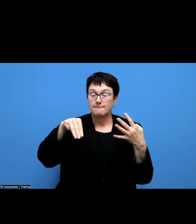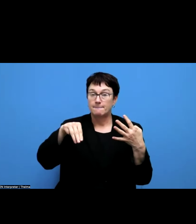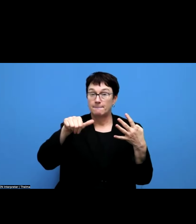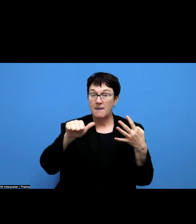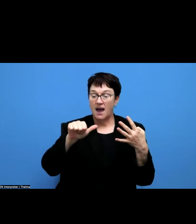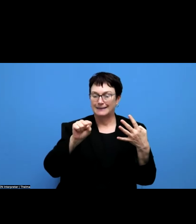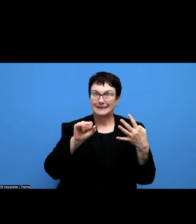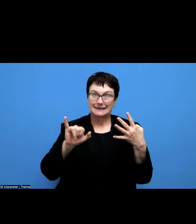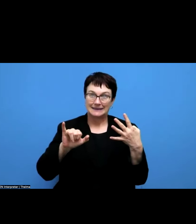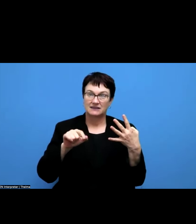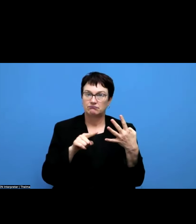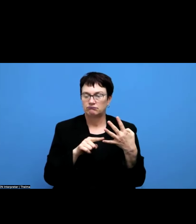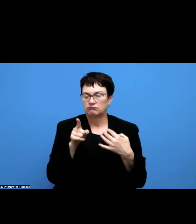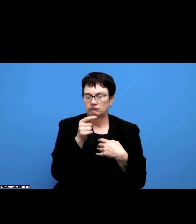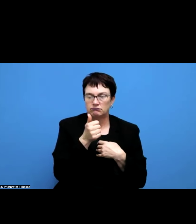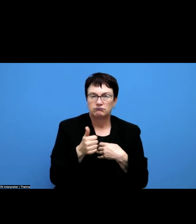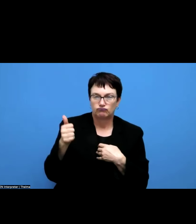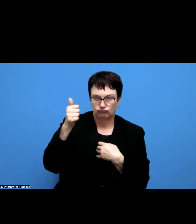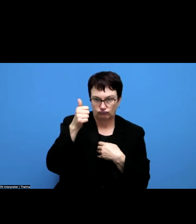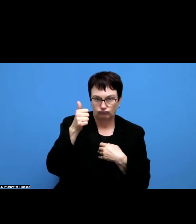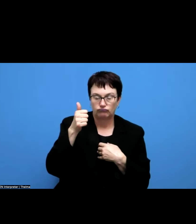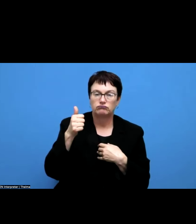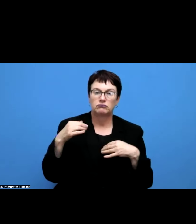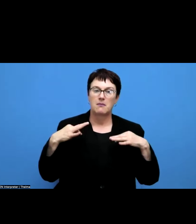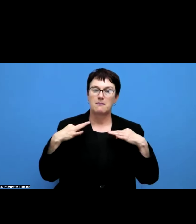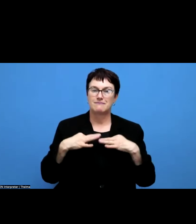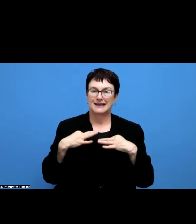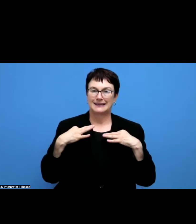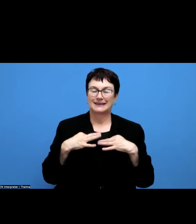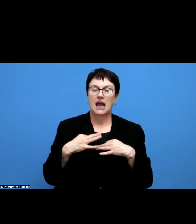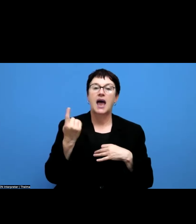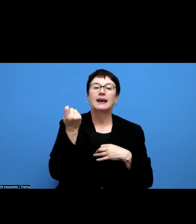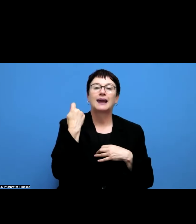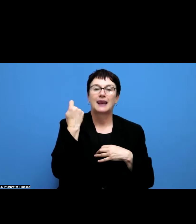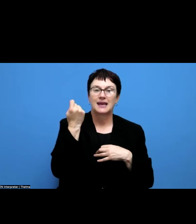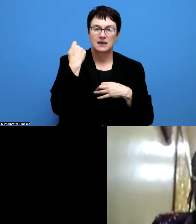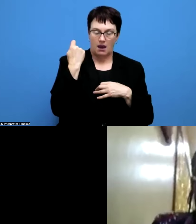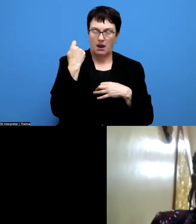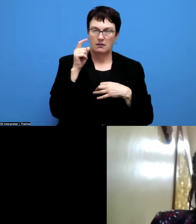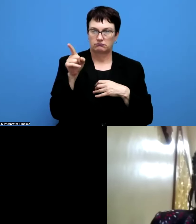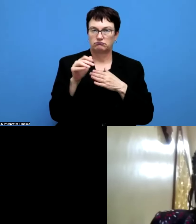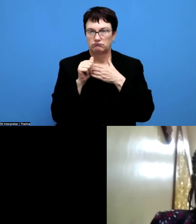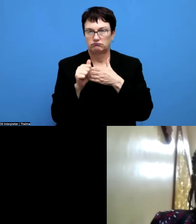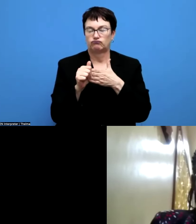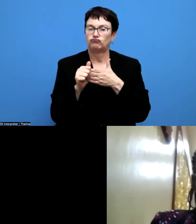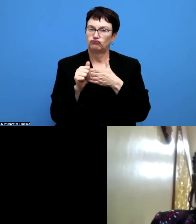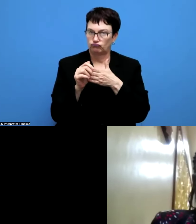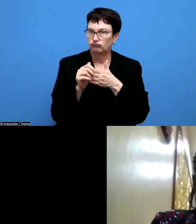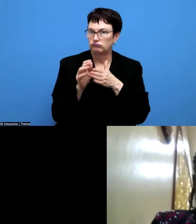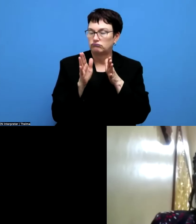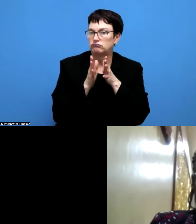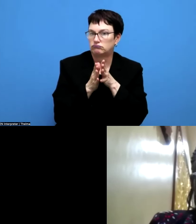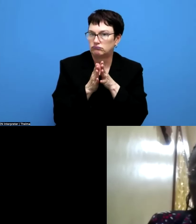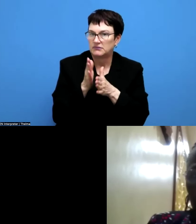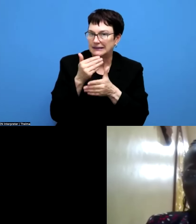head of physiotherapy services as well of the Ministry of Health in Kenya. Martha, we're going back to the first presentation